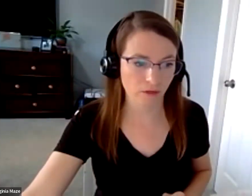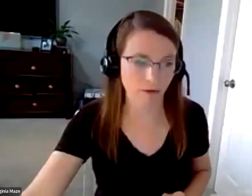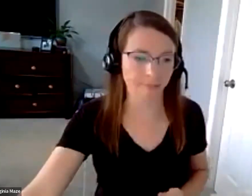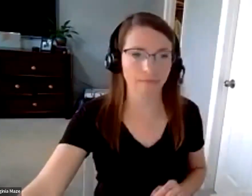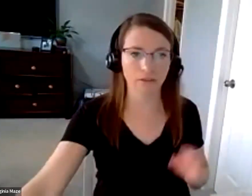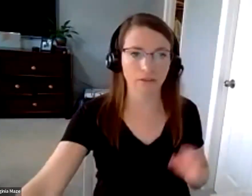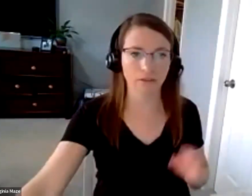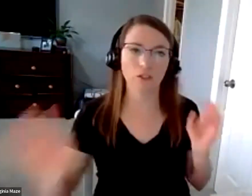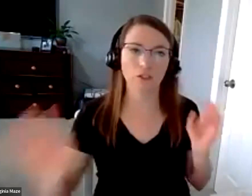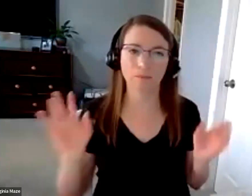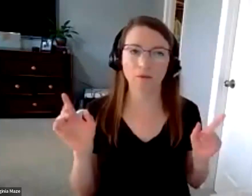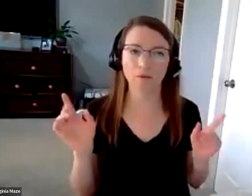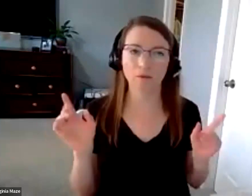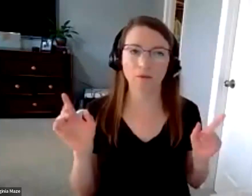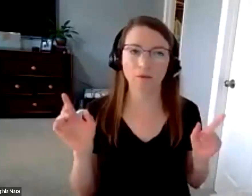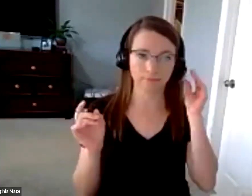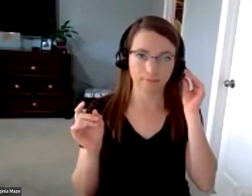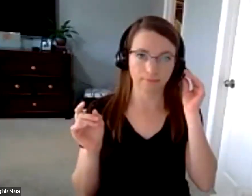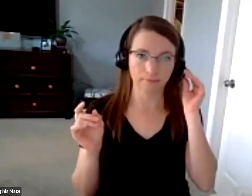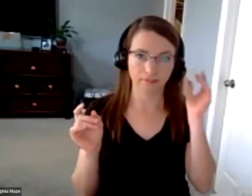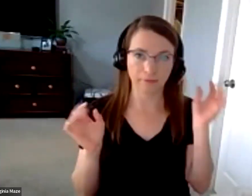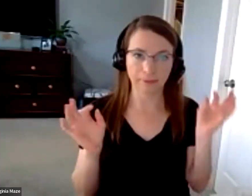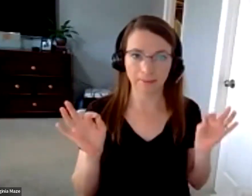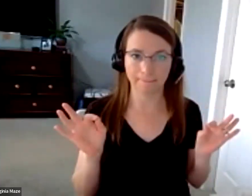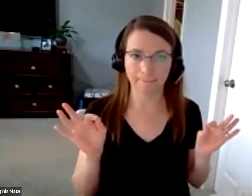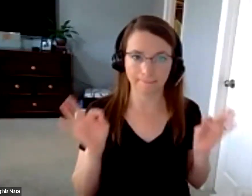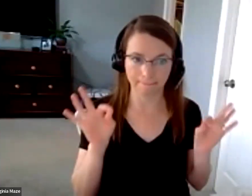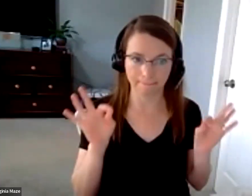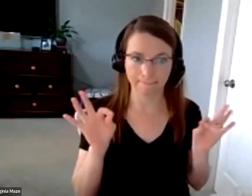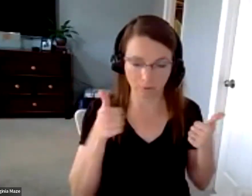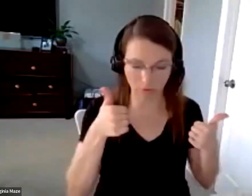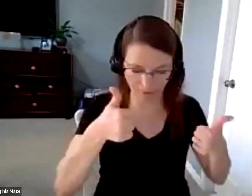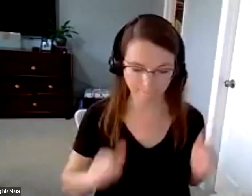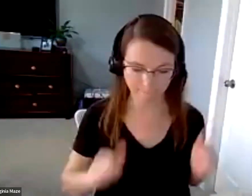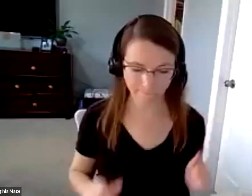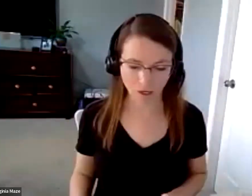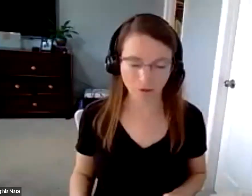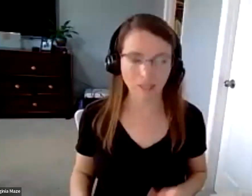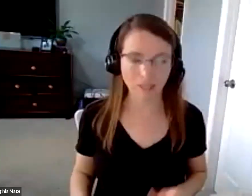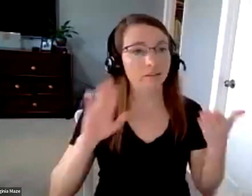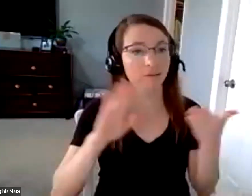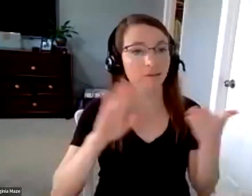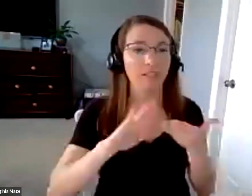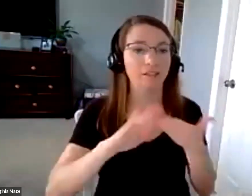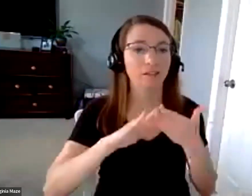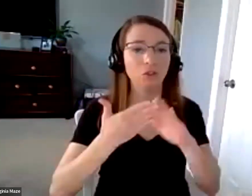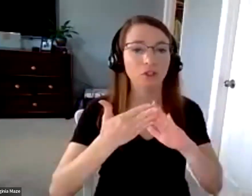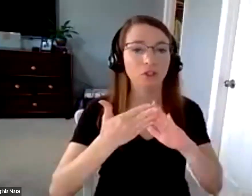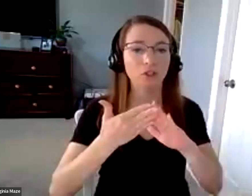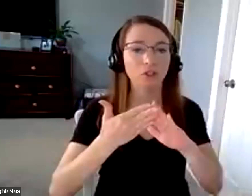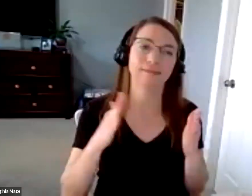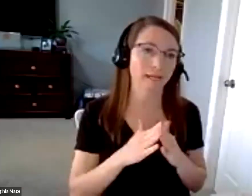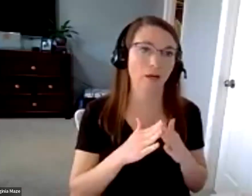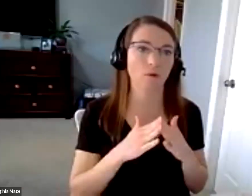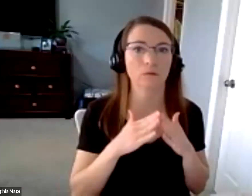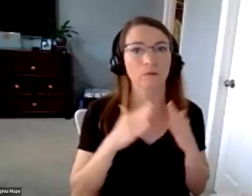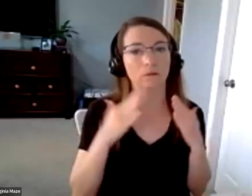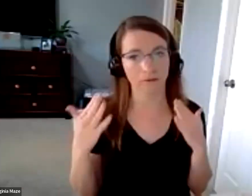All right. Can you hear me okay? Everybody? Okay. All right. So yes, community, town,